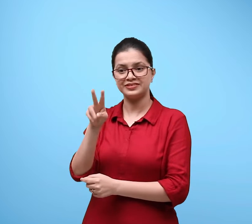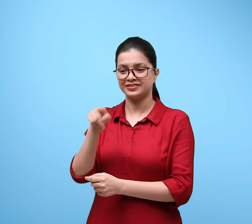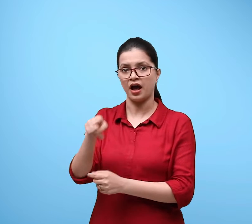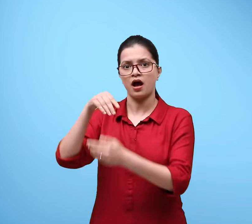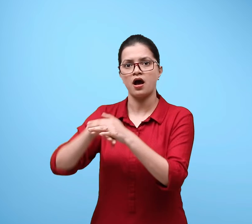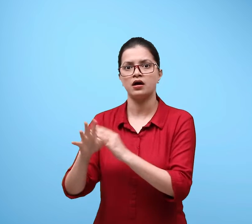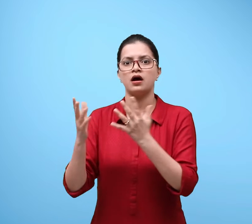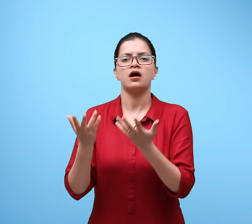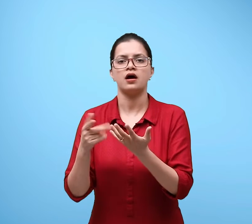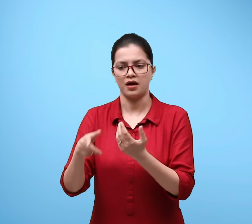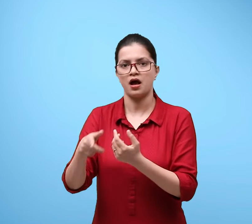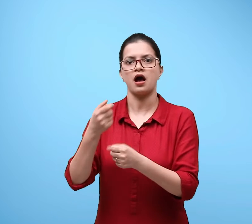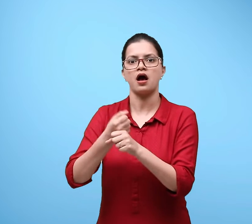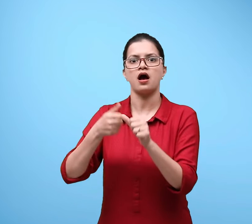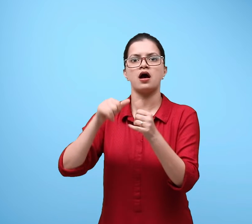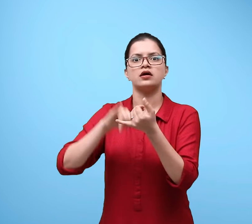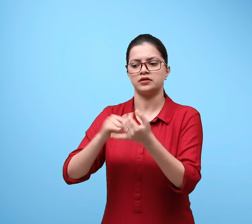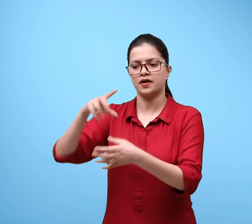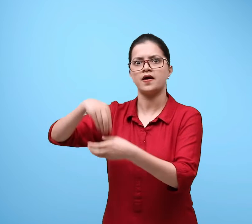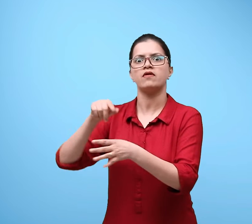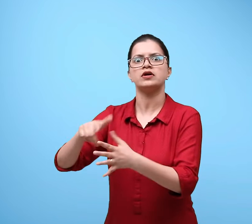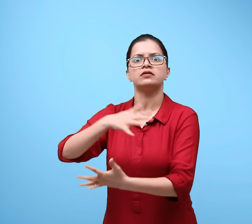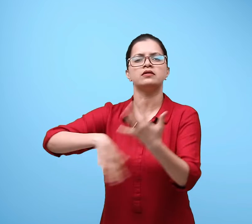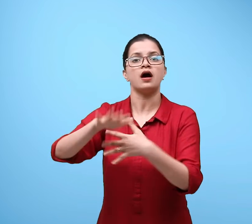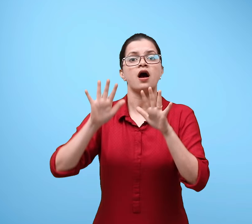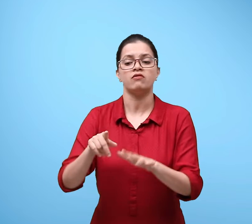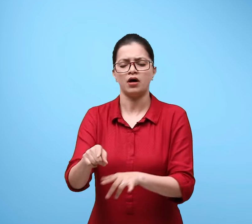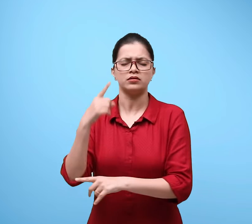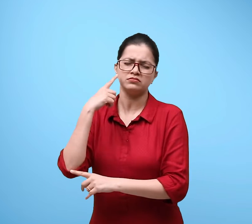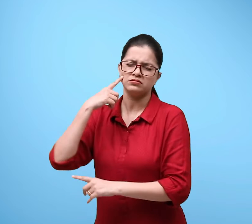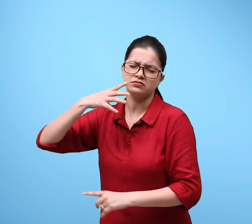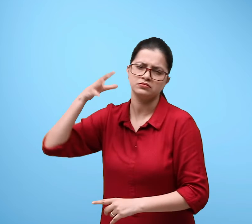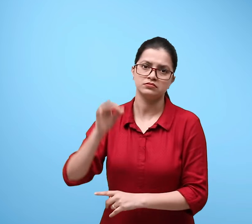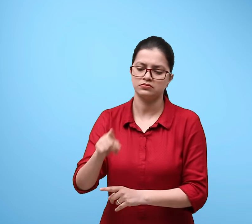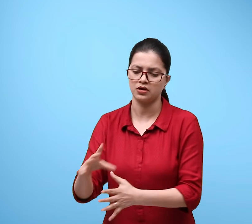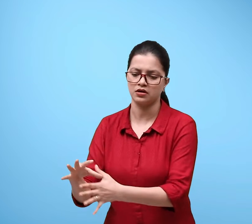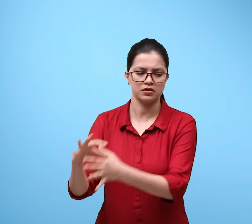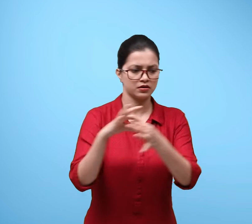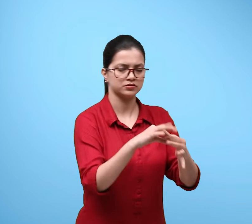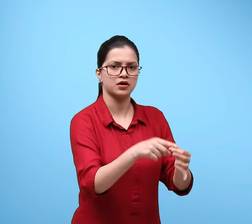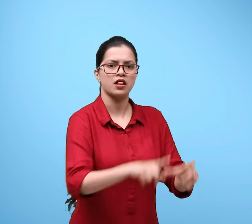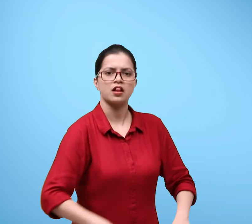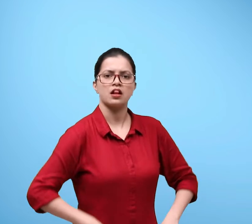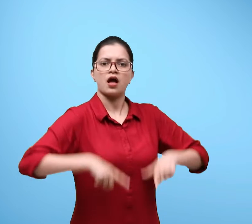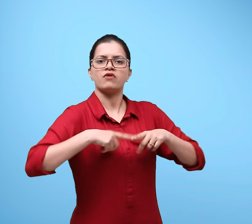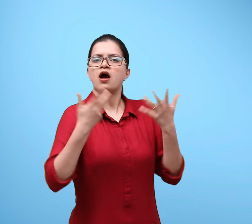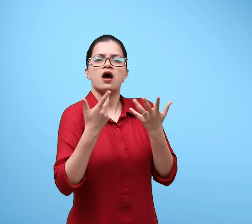oxygen gas dissolved in water is very important for the survival of animals and plants that live in water.